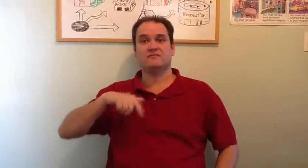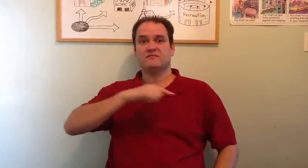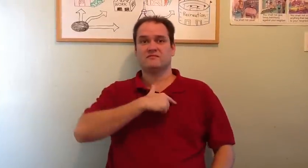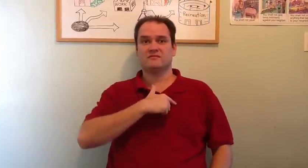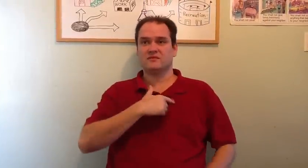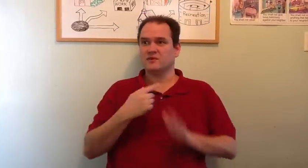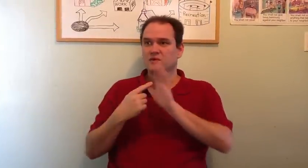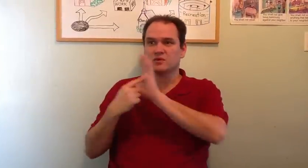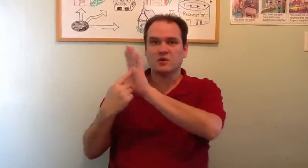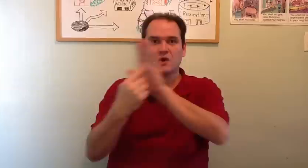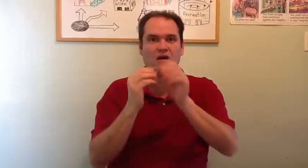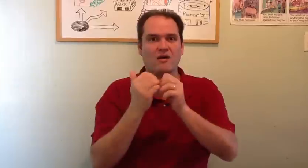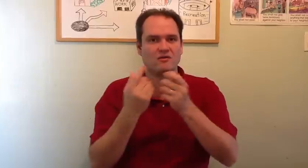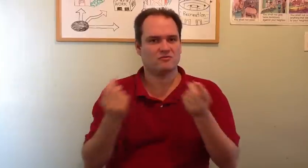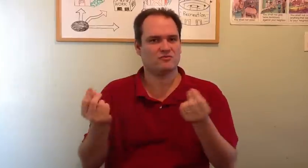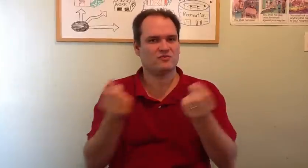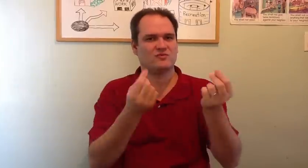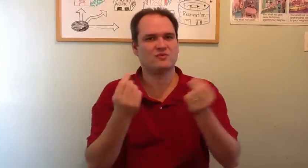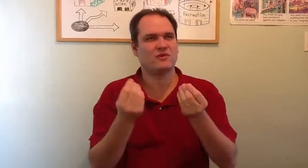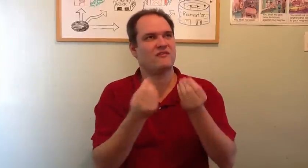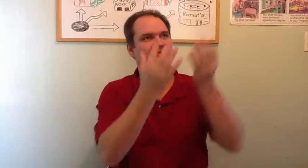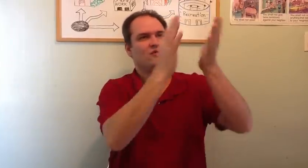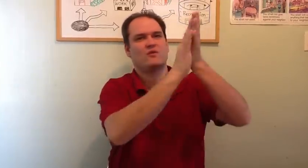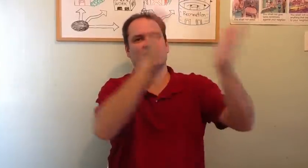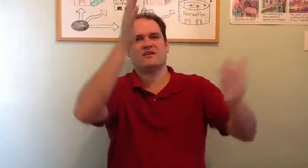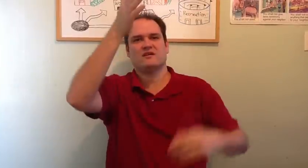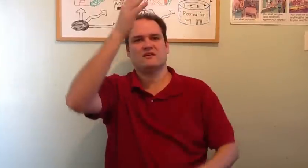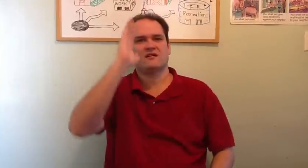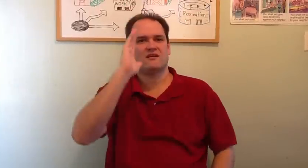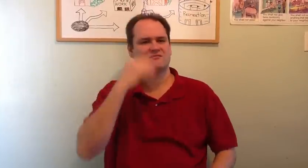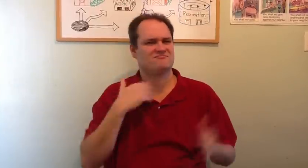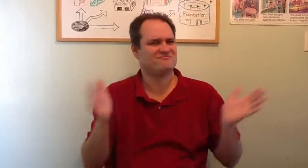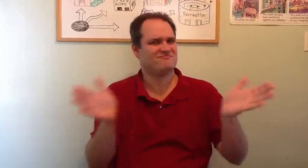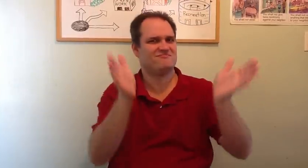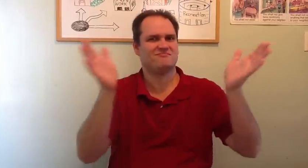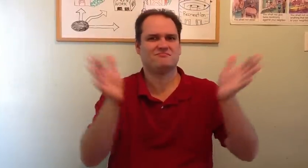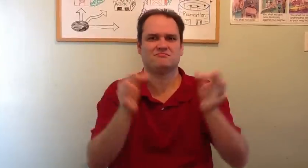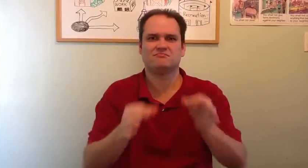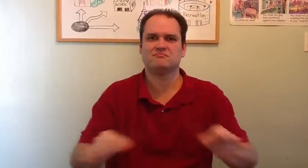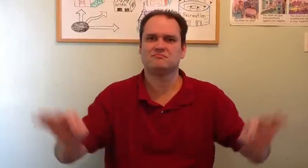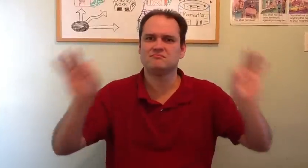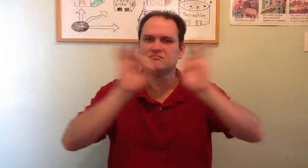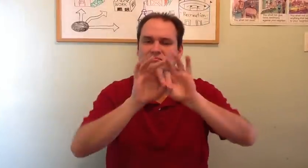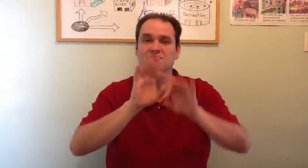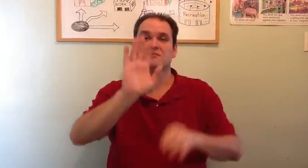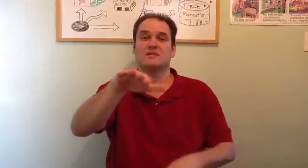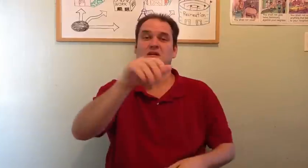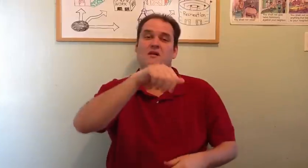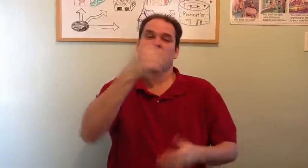See, Jesus gave glory to God, and in order to outwardly praise